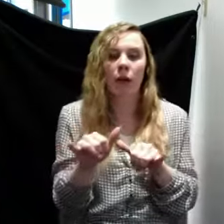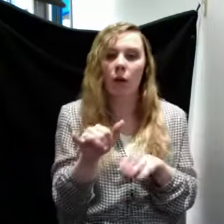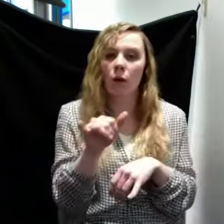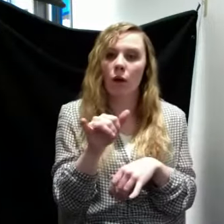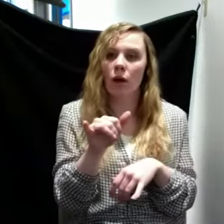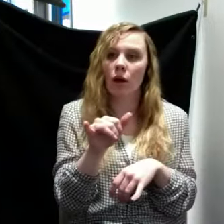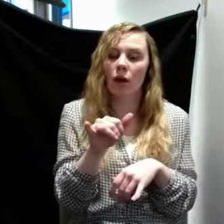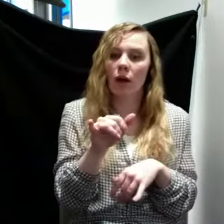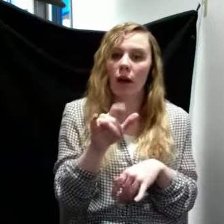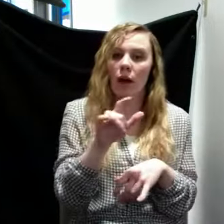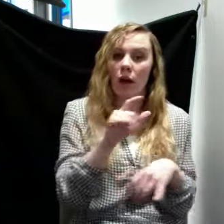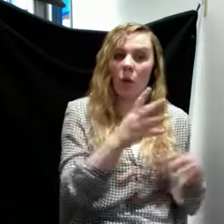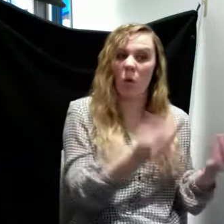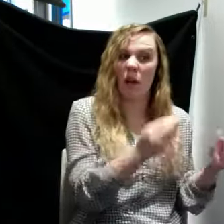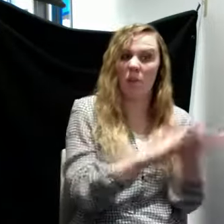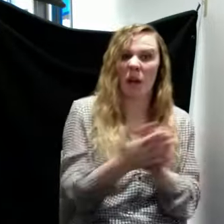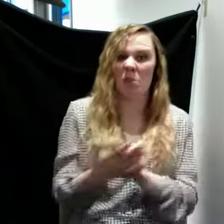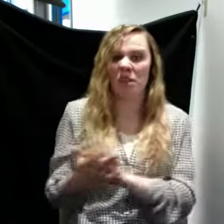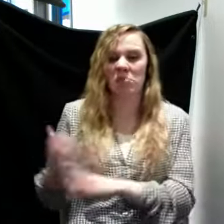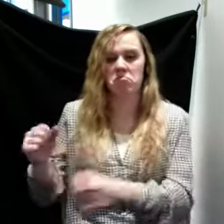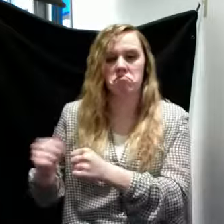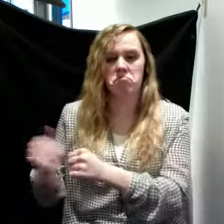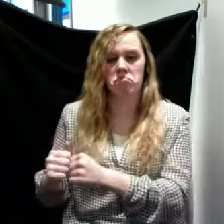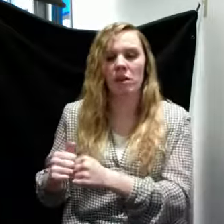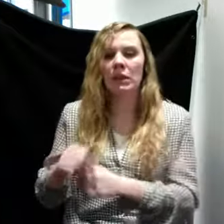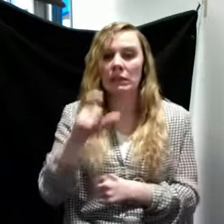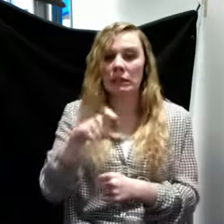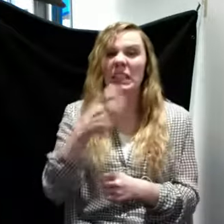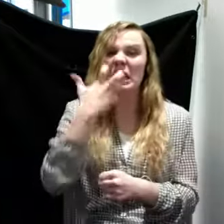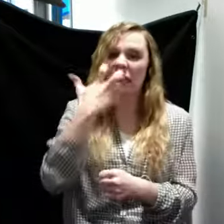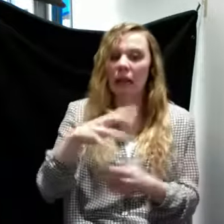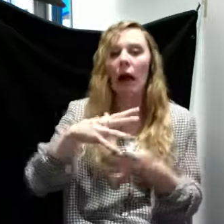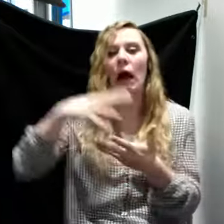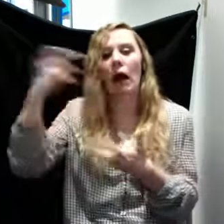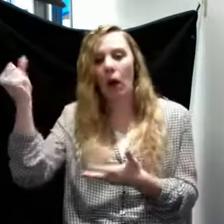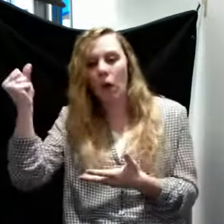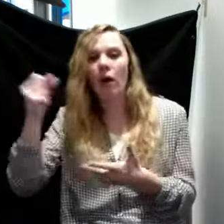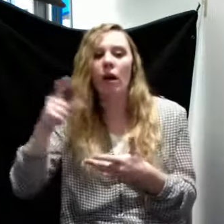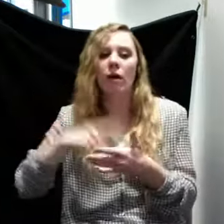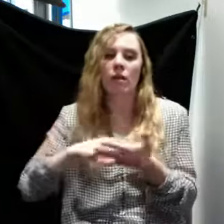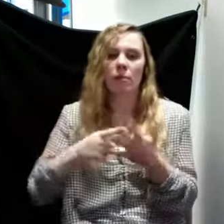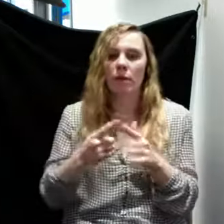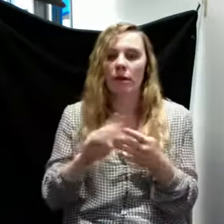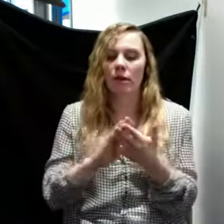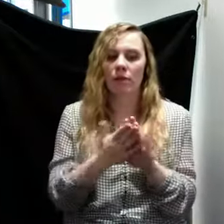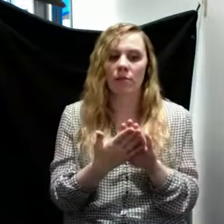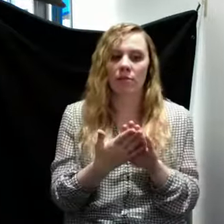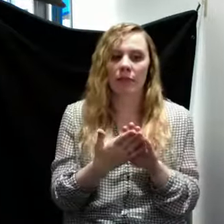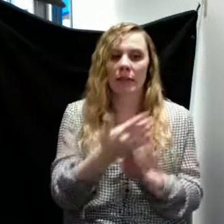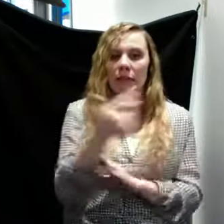Curtis? You have to take the heat out of it to make it go from a gas form to a liquid form. Okay, what's another way